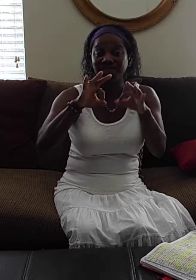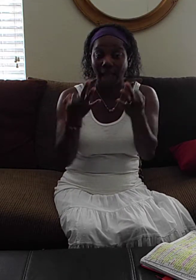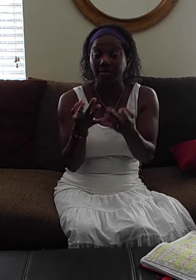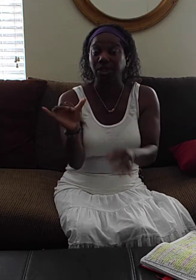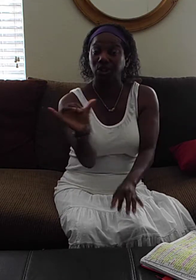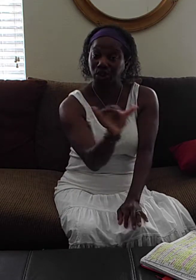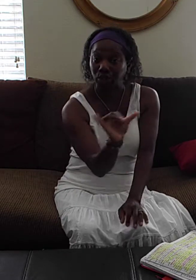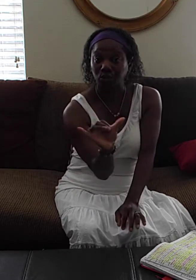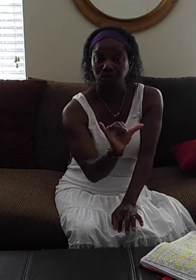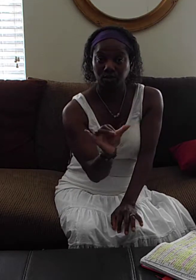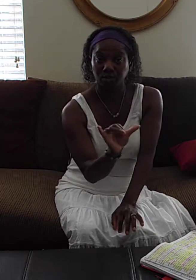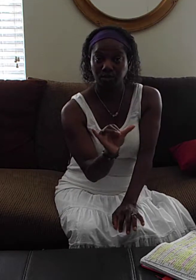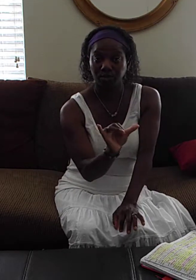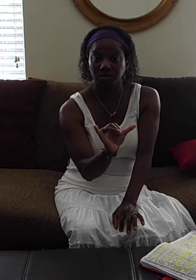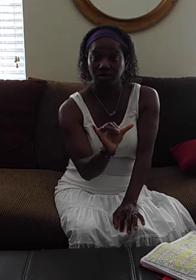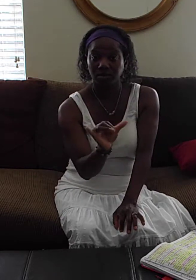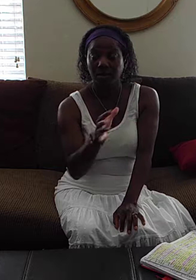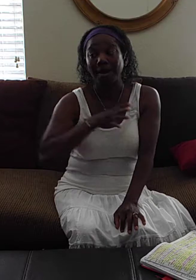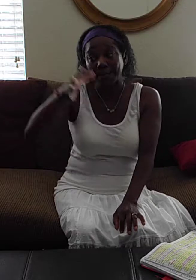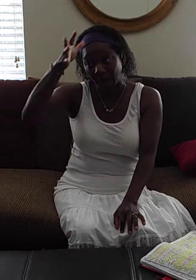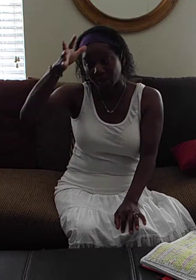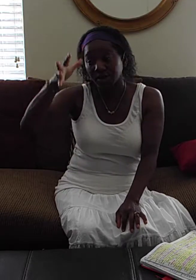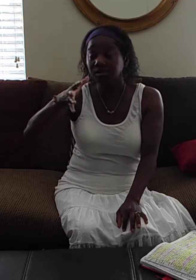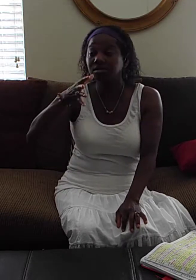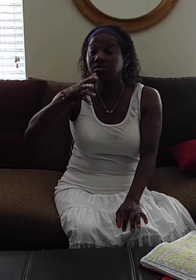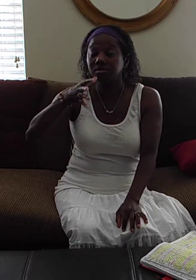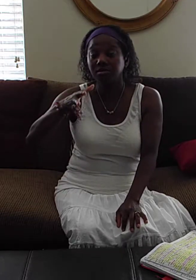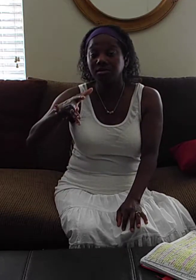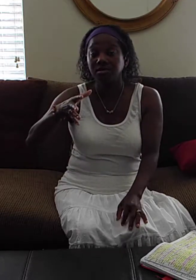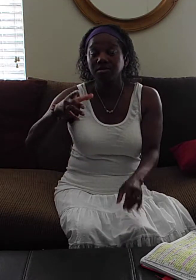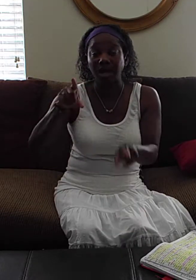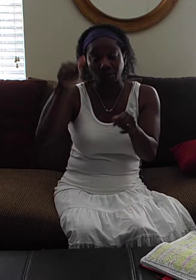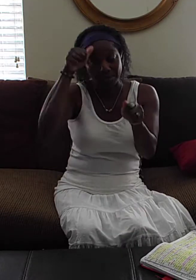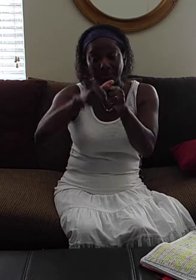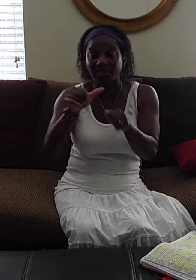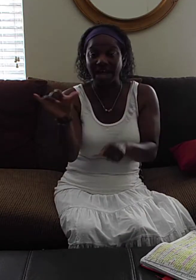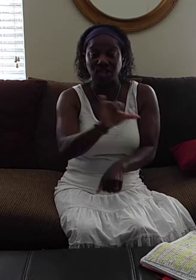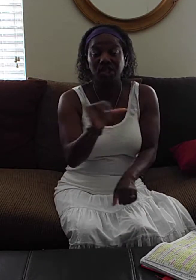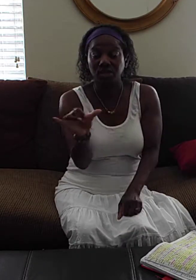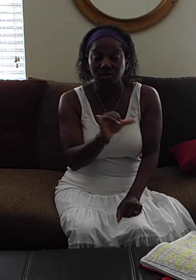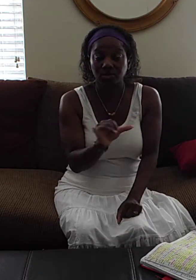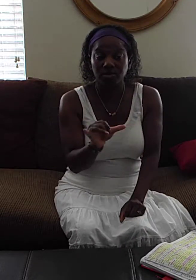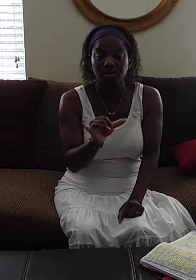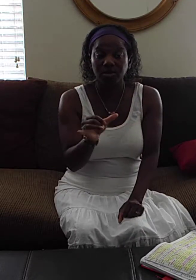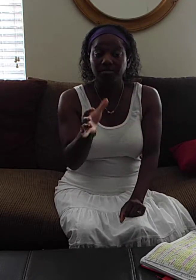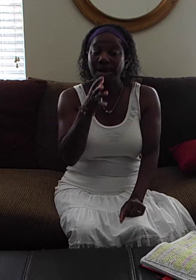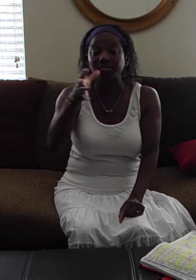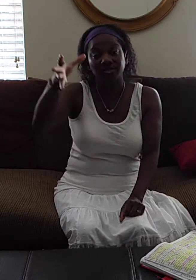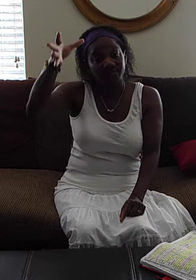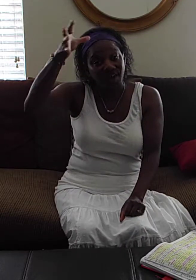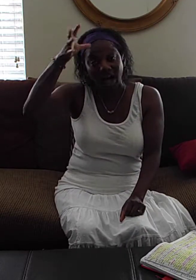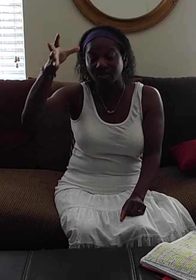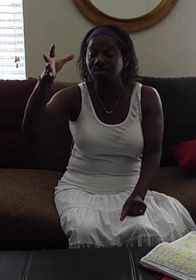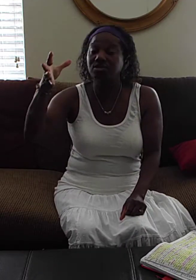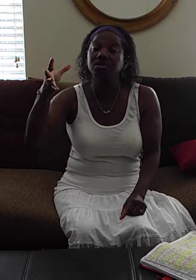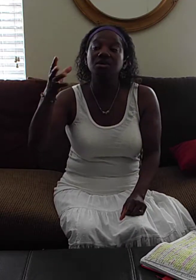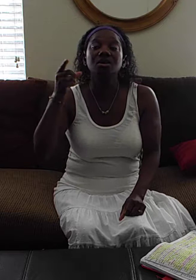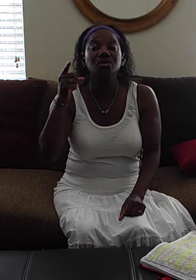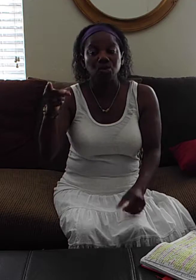family, too. My parents, gotta remember that, too. Mothers and fathers, you